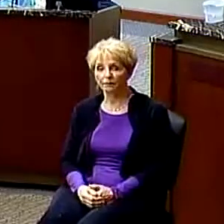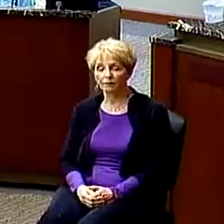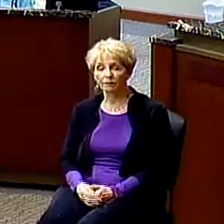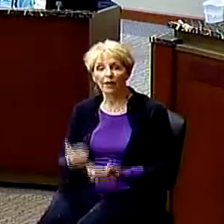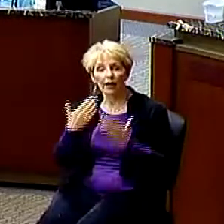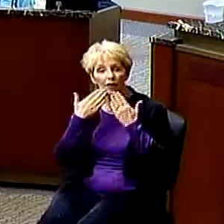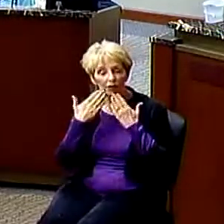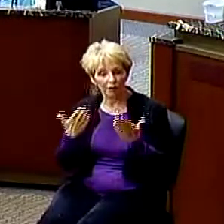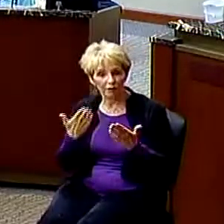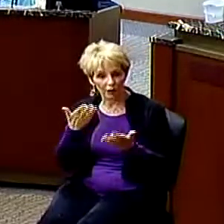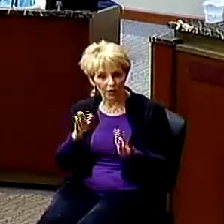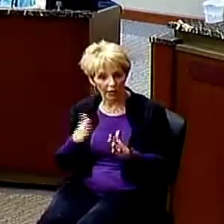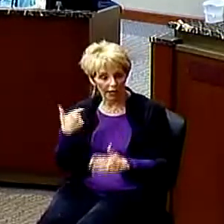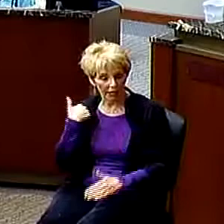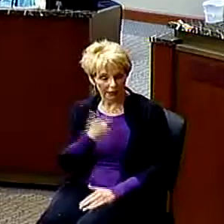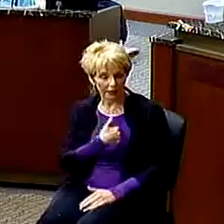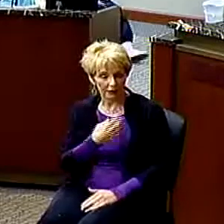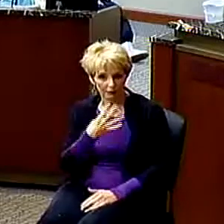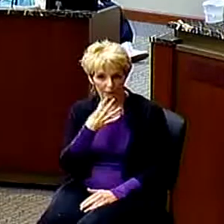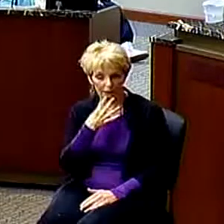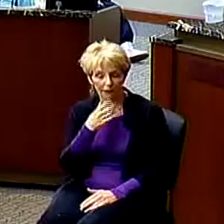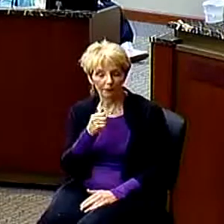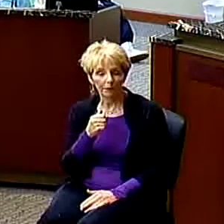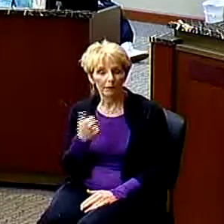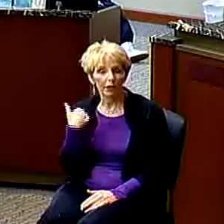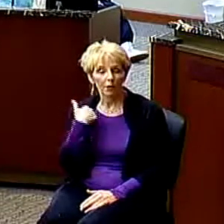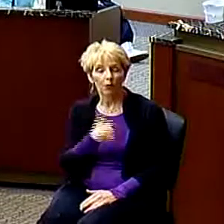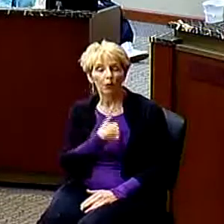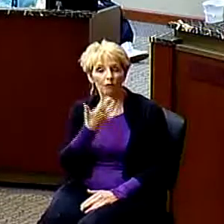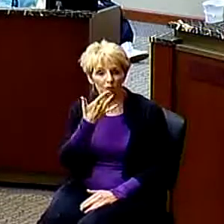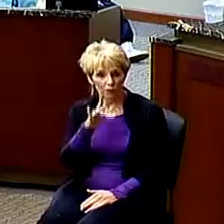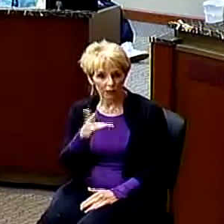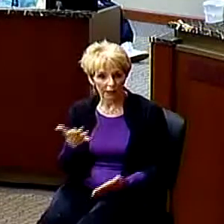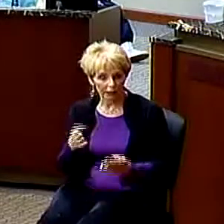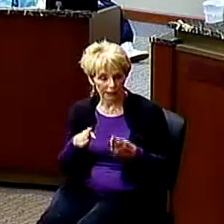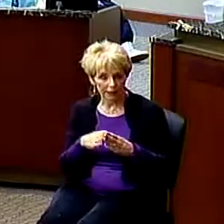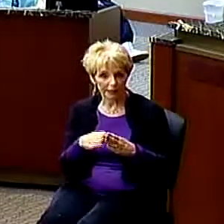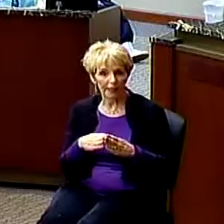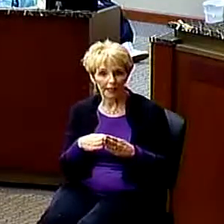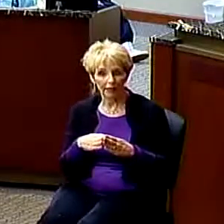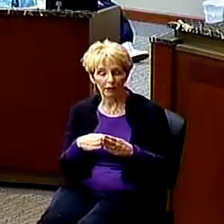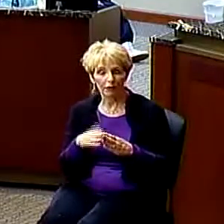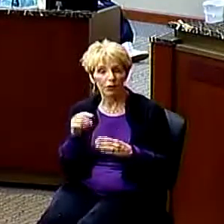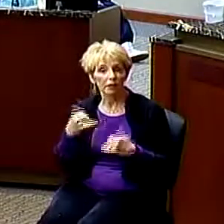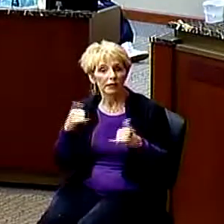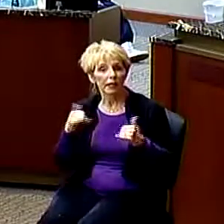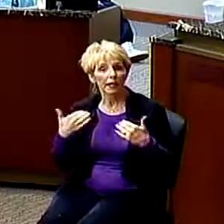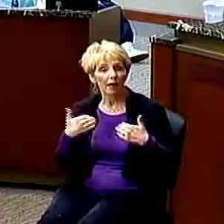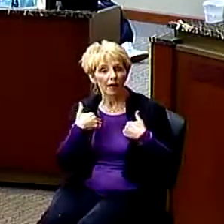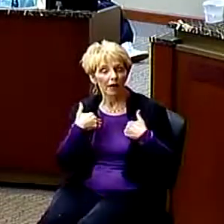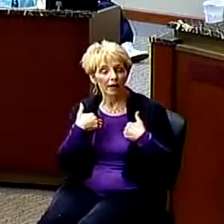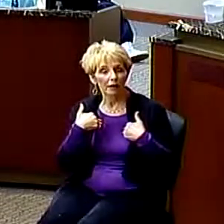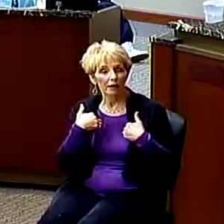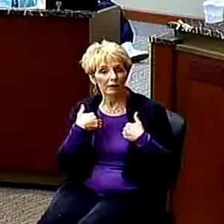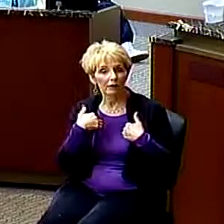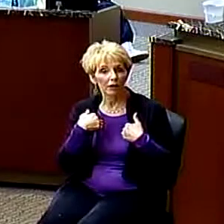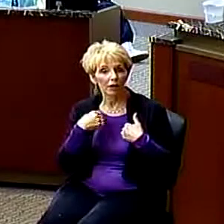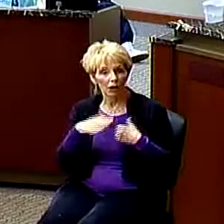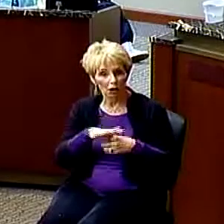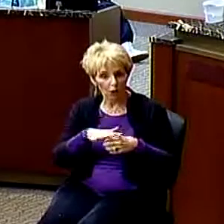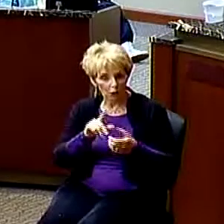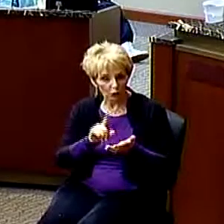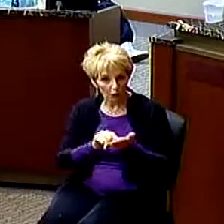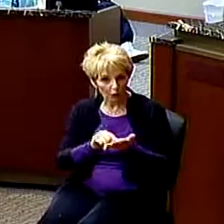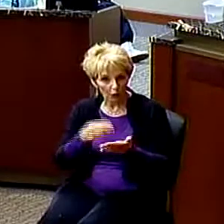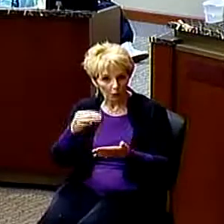Thank you for allowing us to speak. We're fortunate in this city to still have a local newspaper,